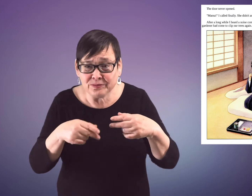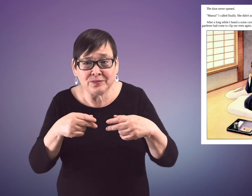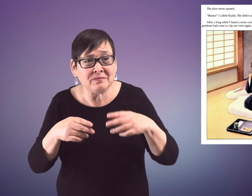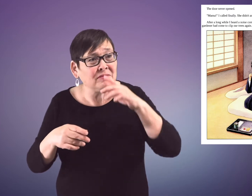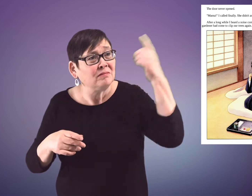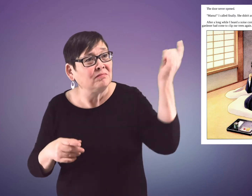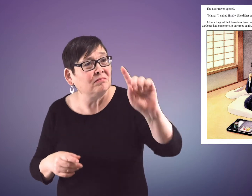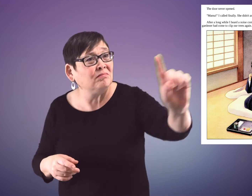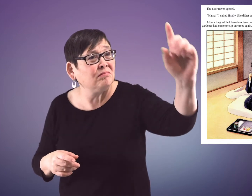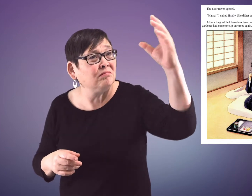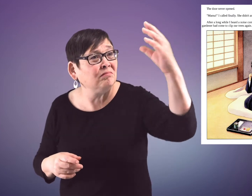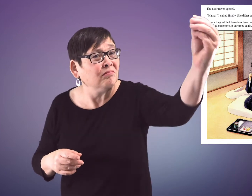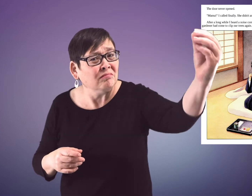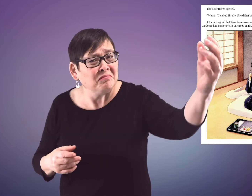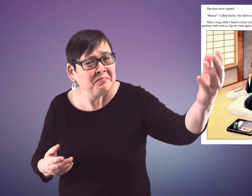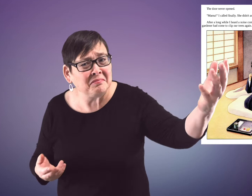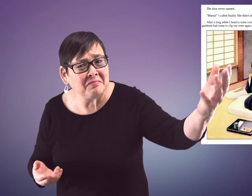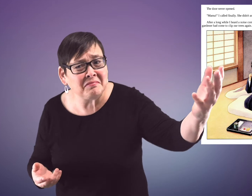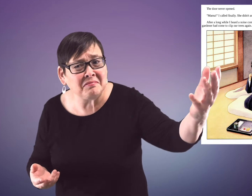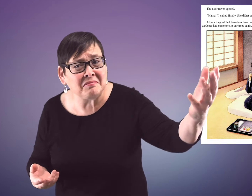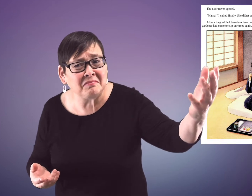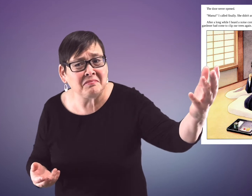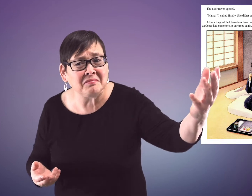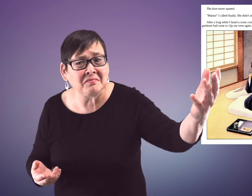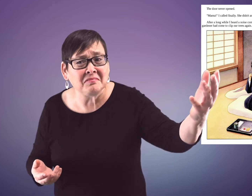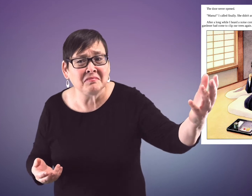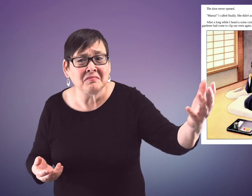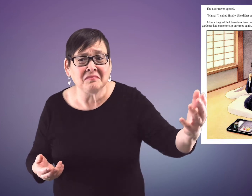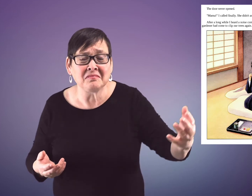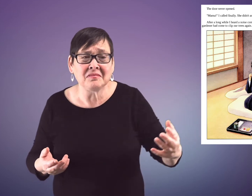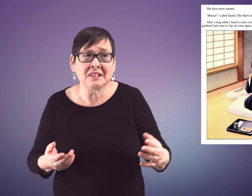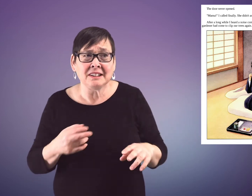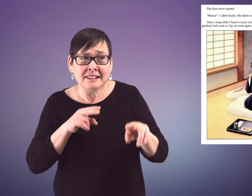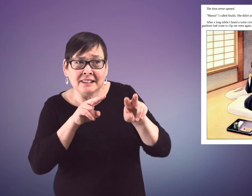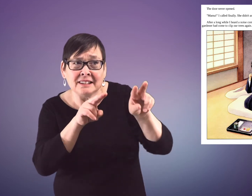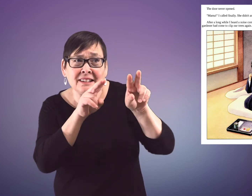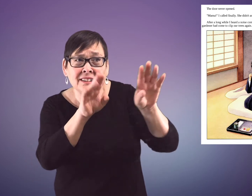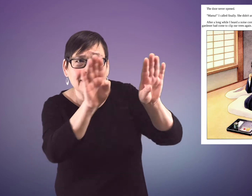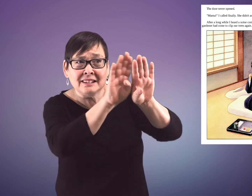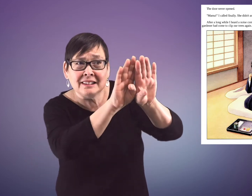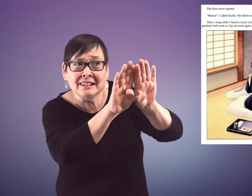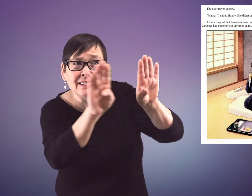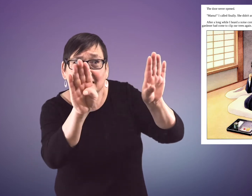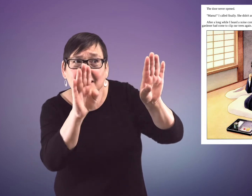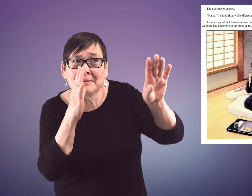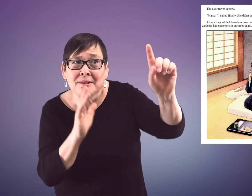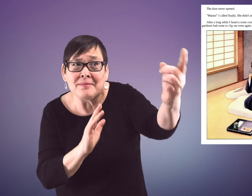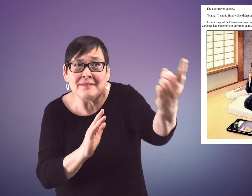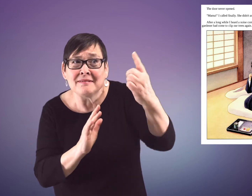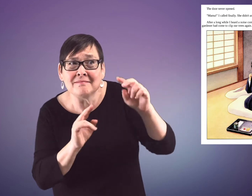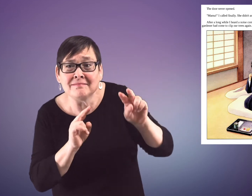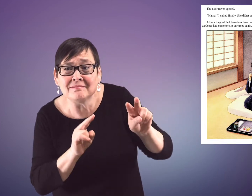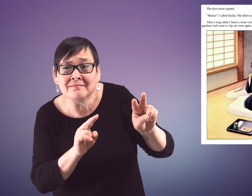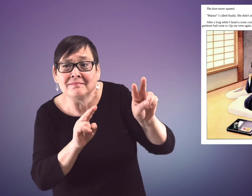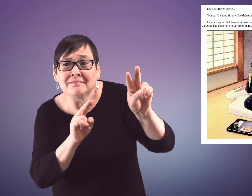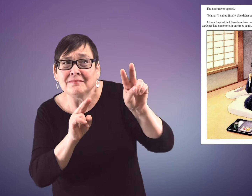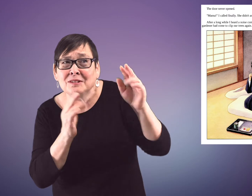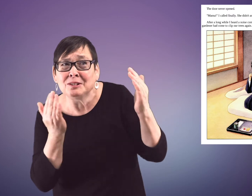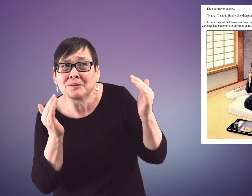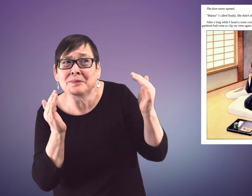I then laid down, facing the door, and hoped Mama would come back. Maybe she would come back with